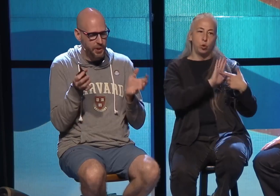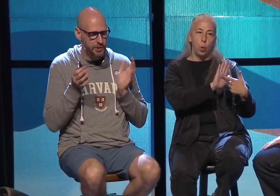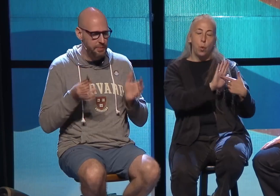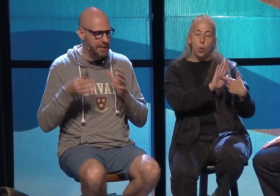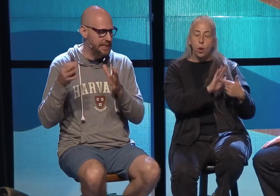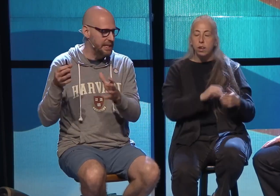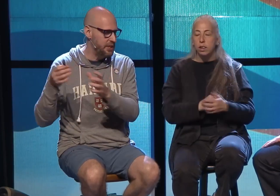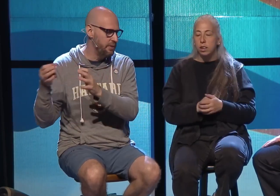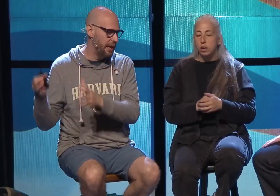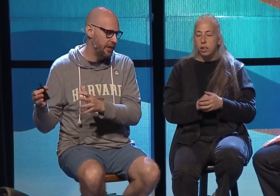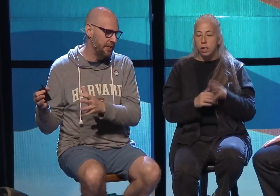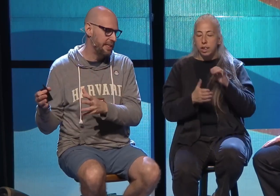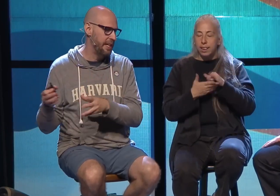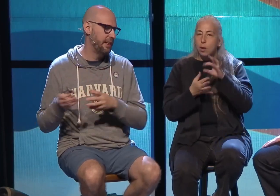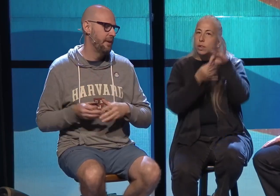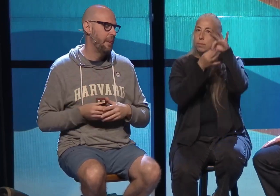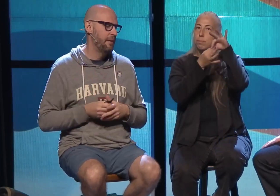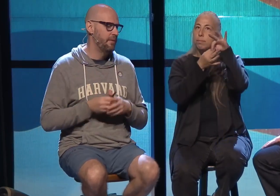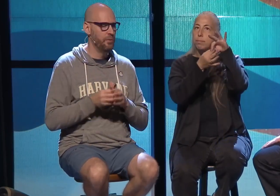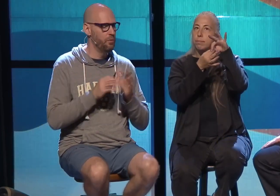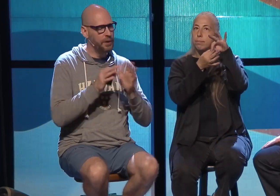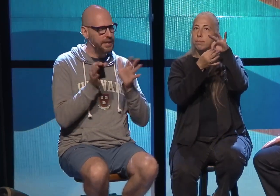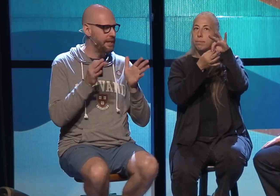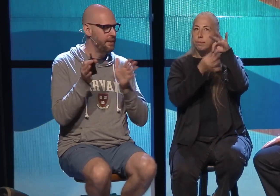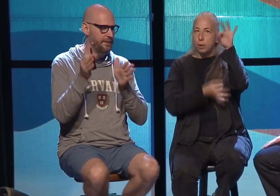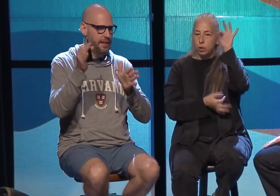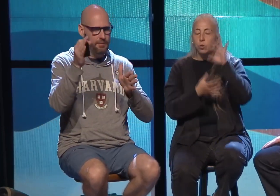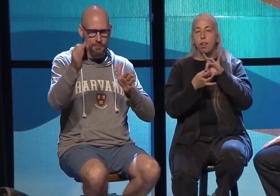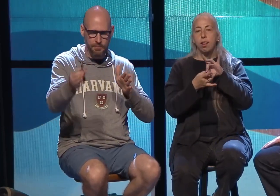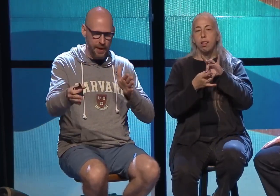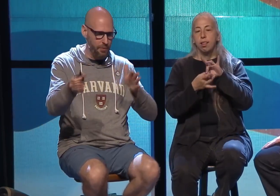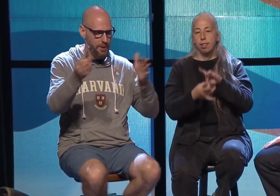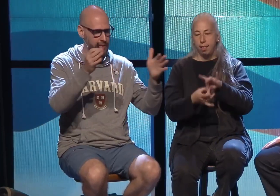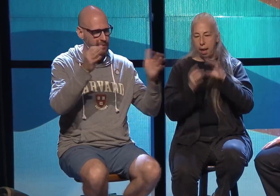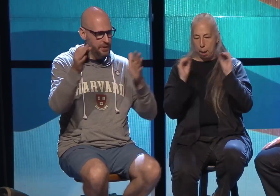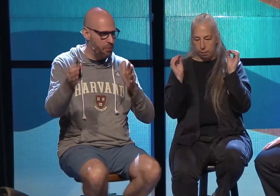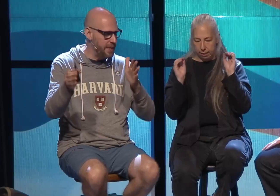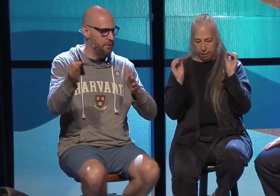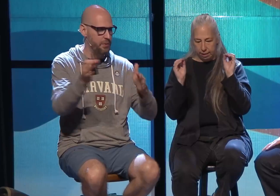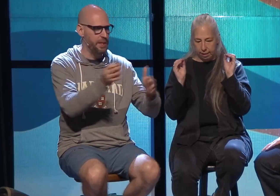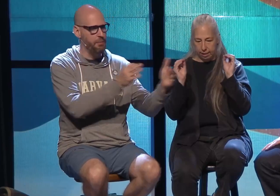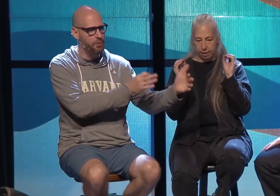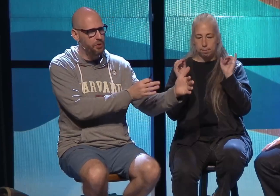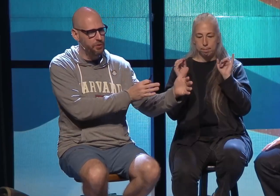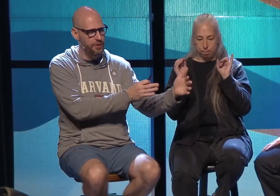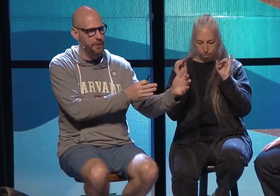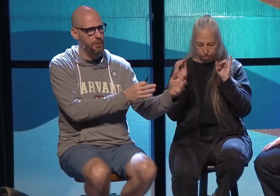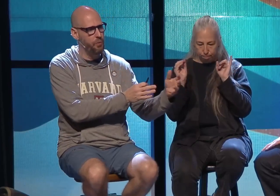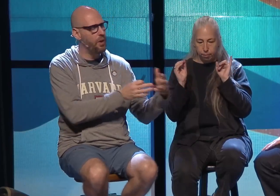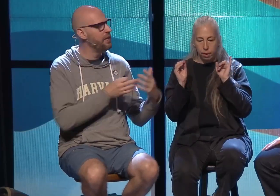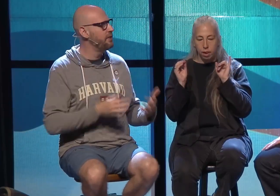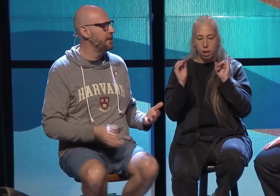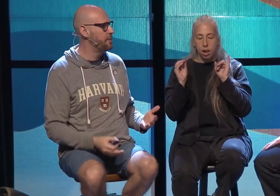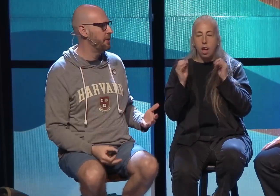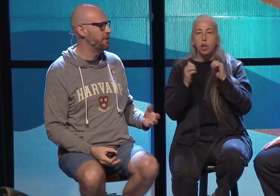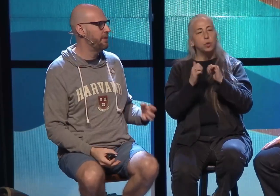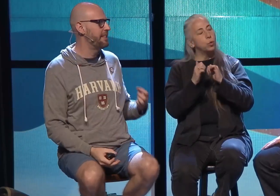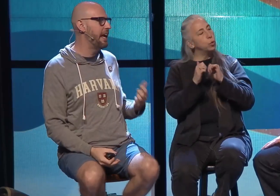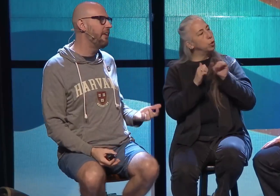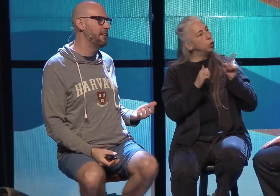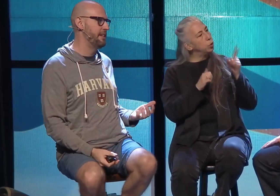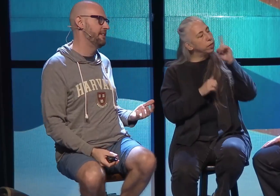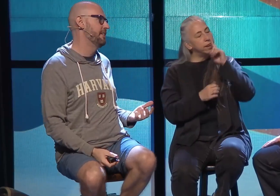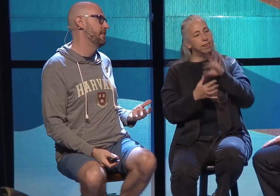that's what spiritual emptiness leads to and kind of looks like, we'll get to like some ways in which we can move there, but what do you think